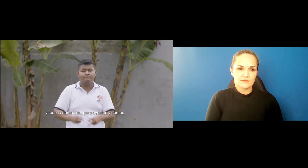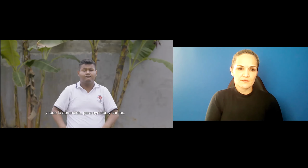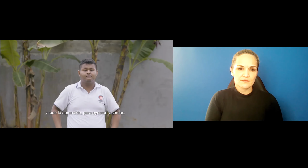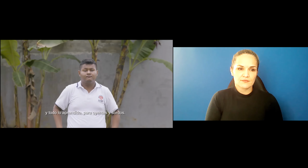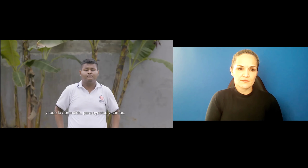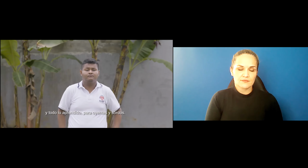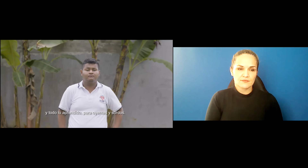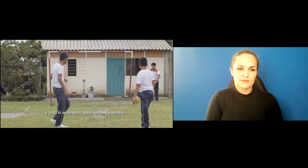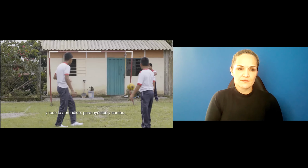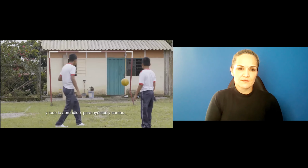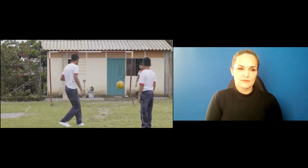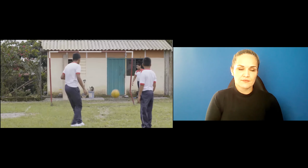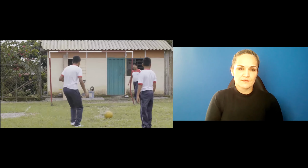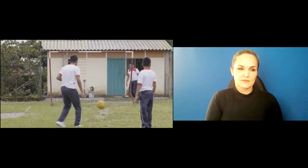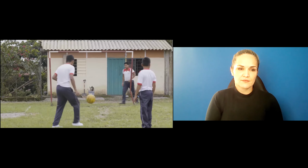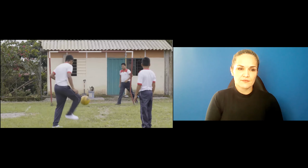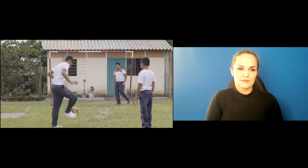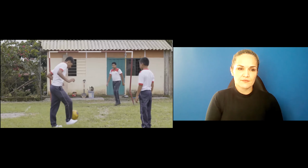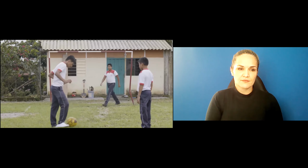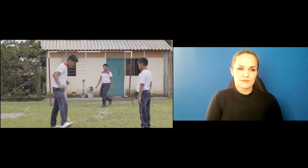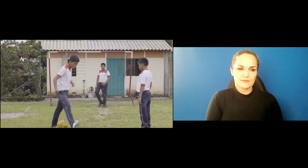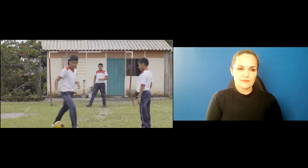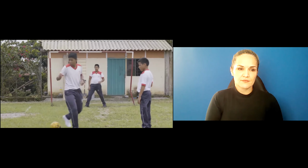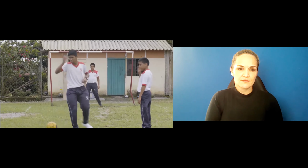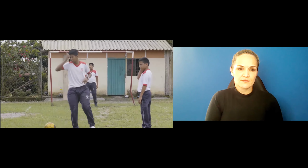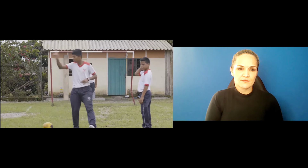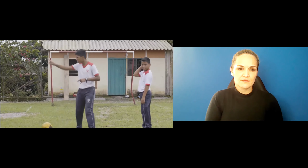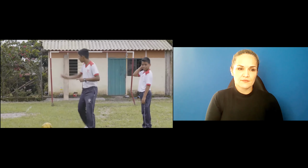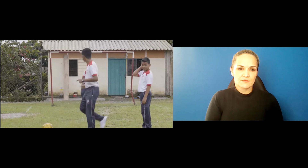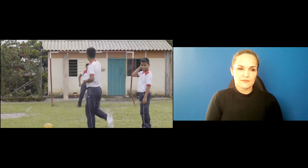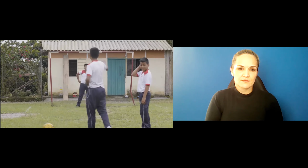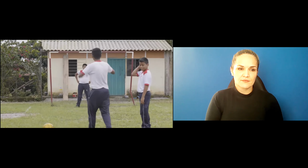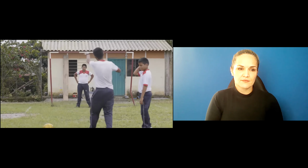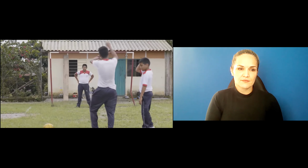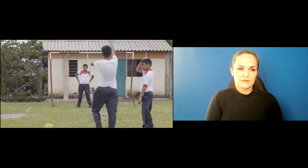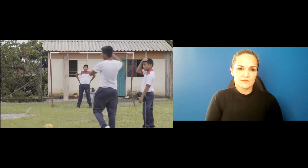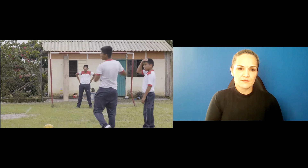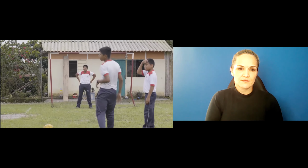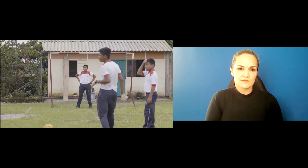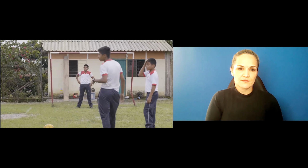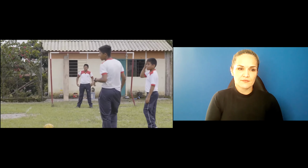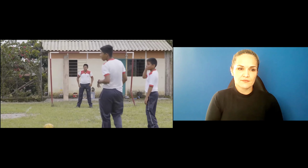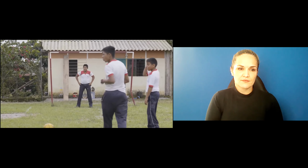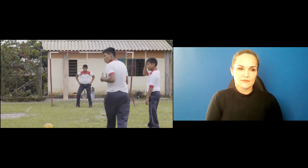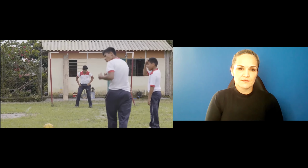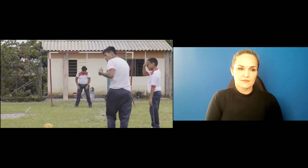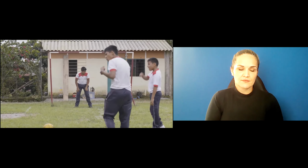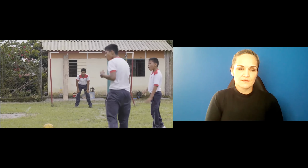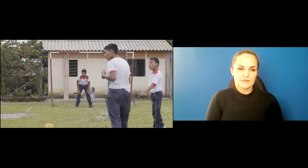and deaf people. We have learned sign language here.